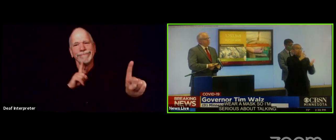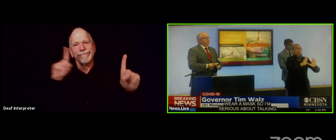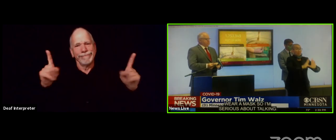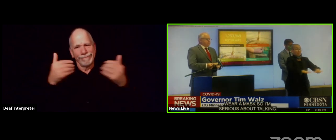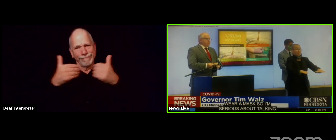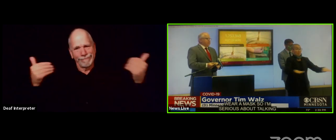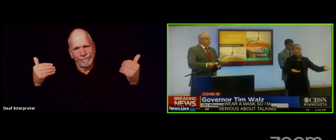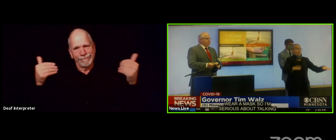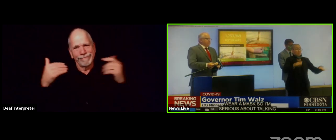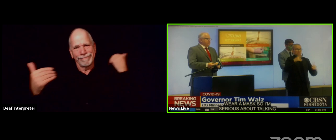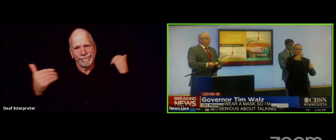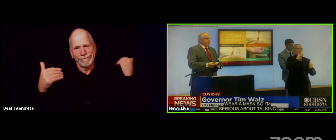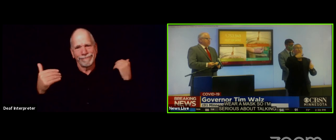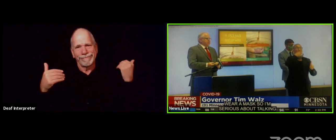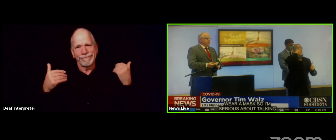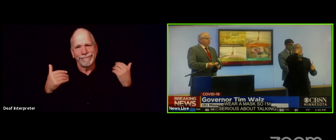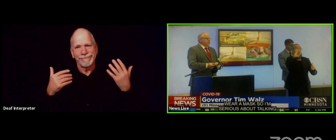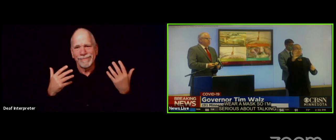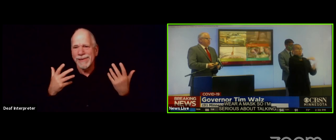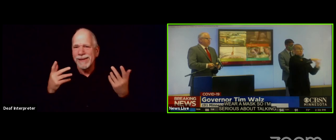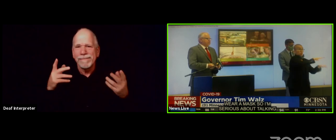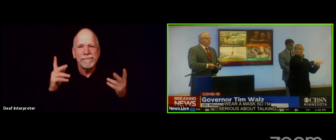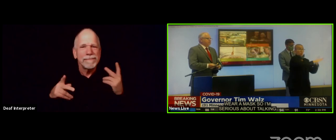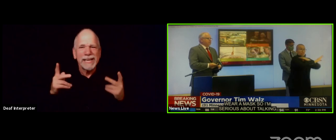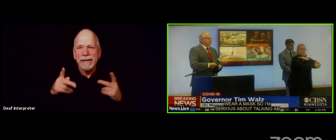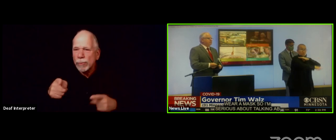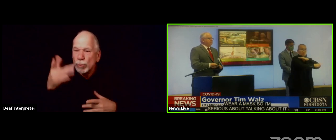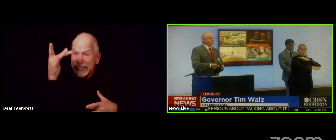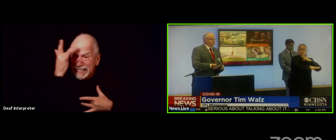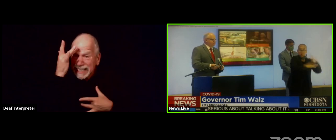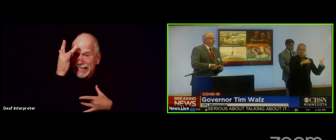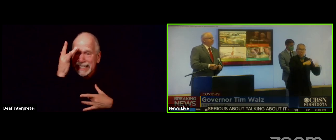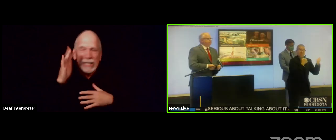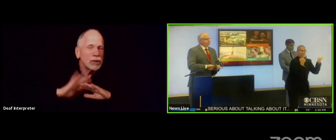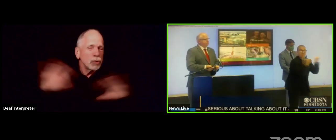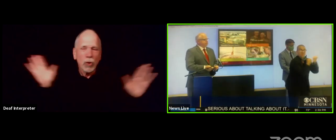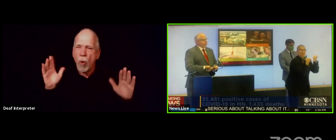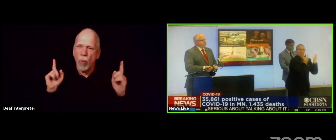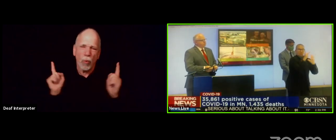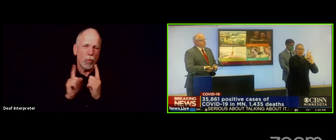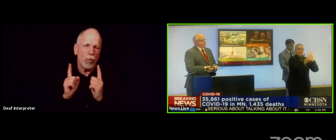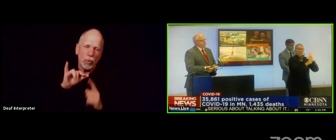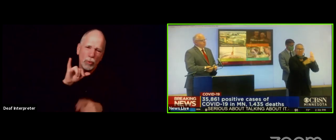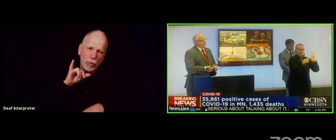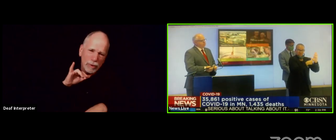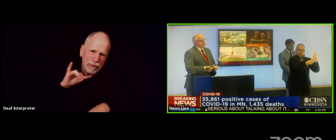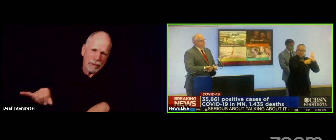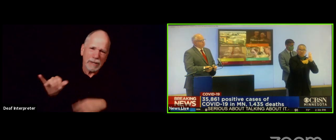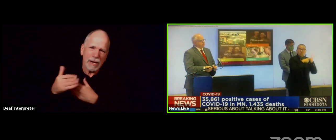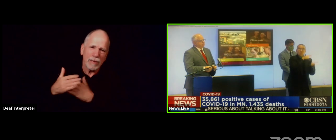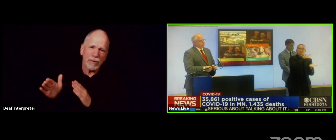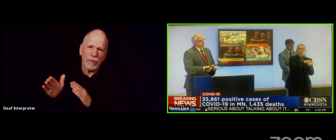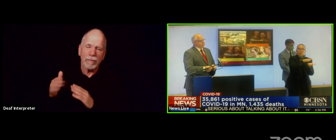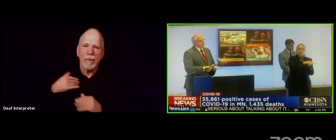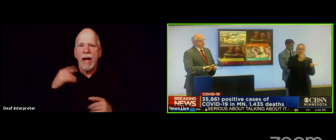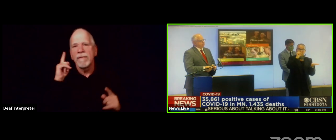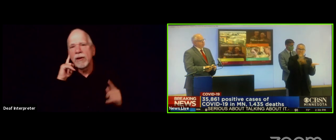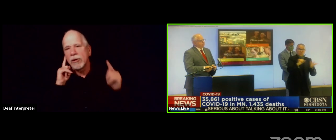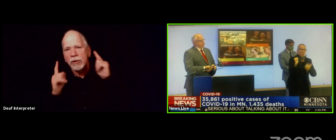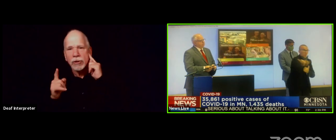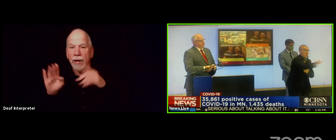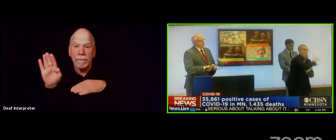in the fall. They strongly advocate that all policy considerations for the coming school year should start with the goal of having students physically present